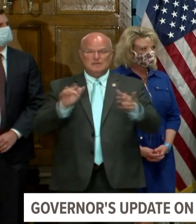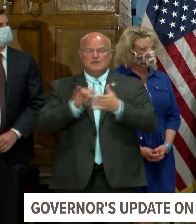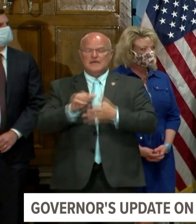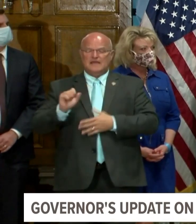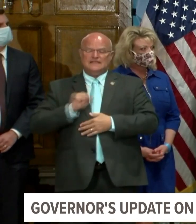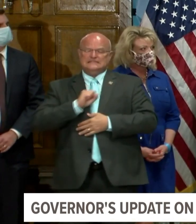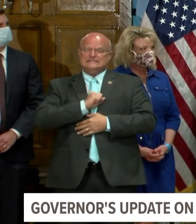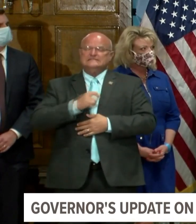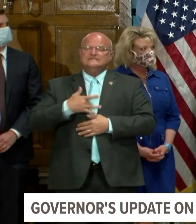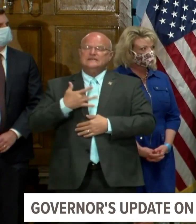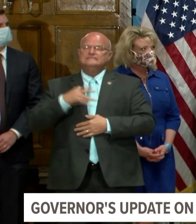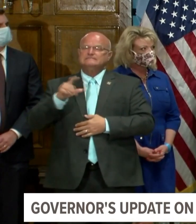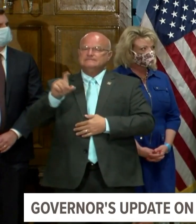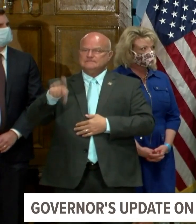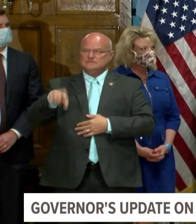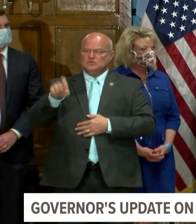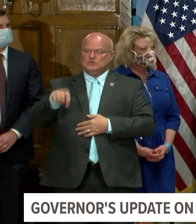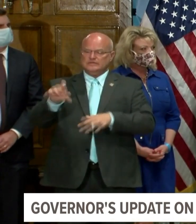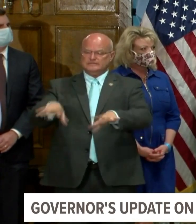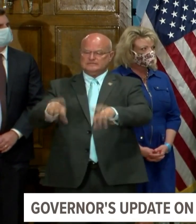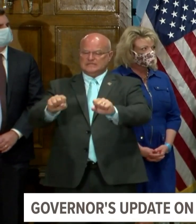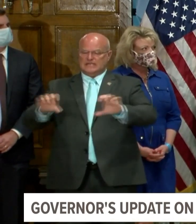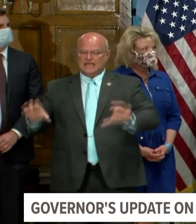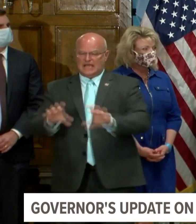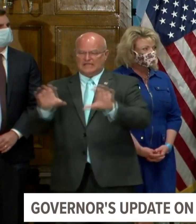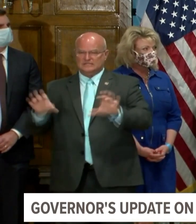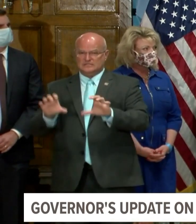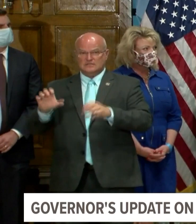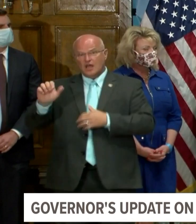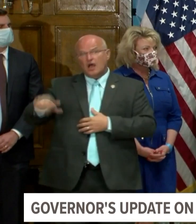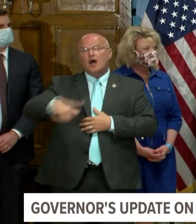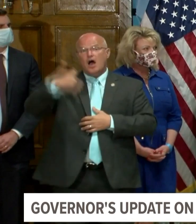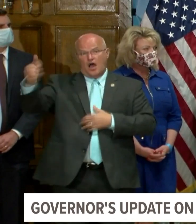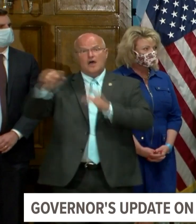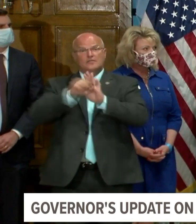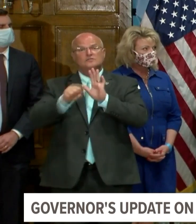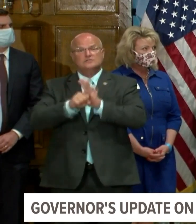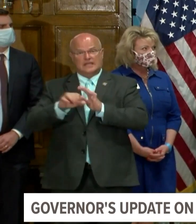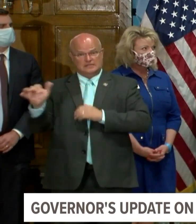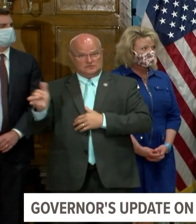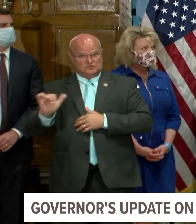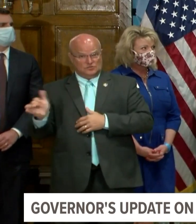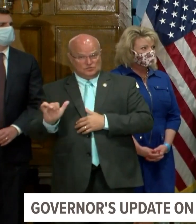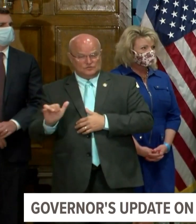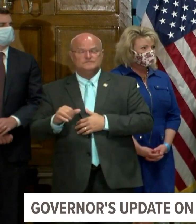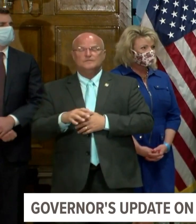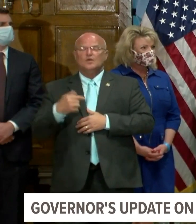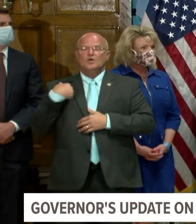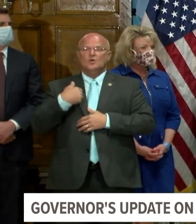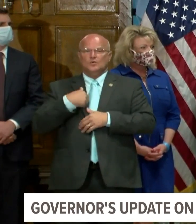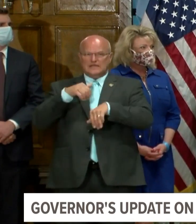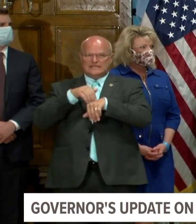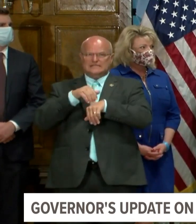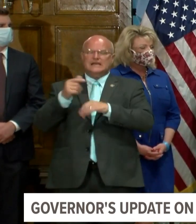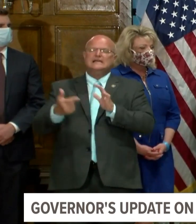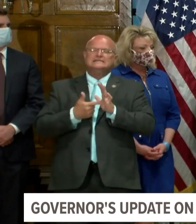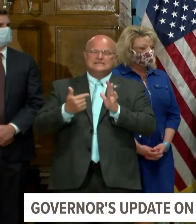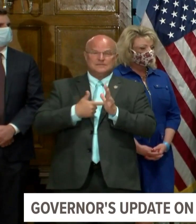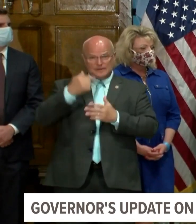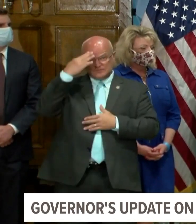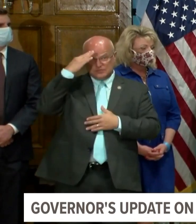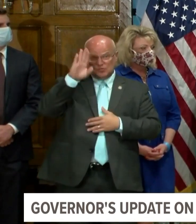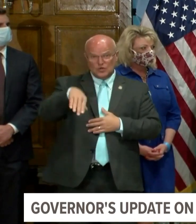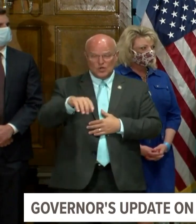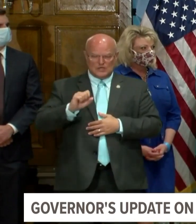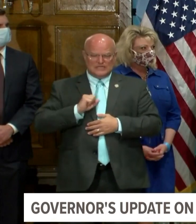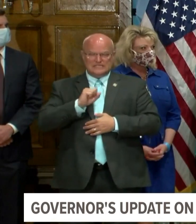Senate felt like it was important that we take action, as several other states have done and continue to do. So we sent, and sometimes, as you may